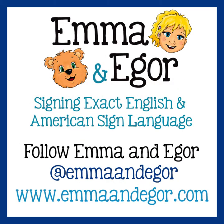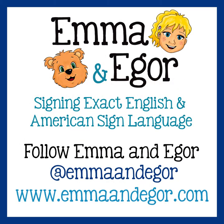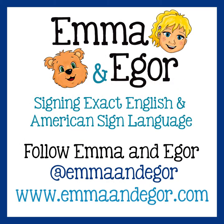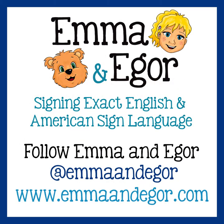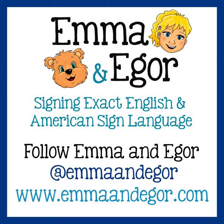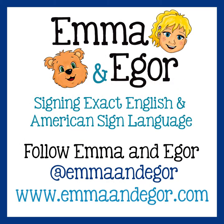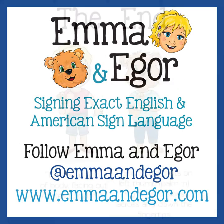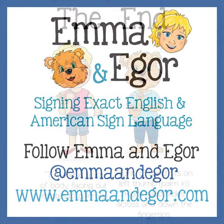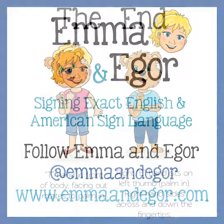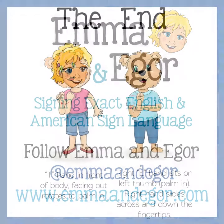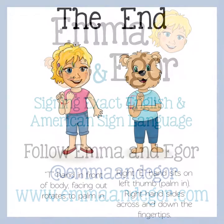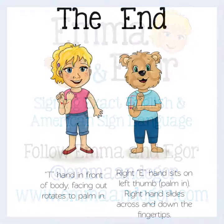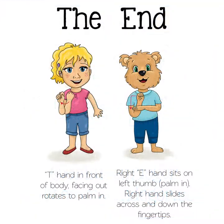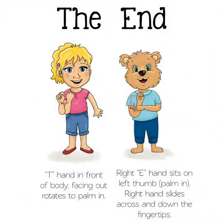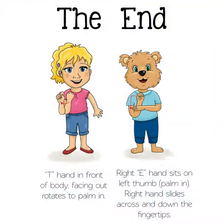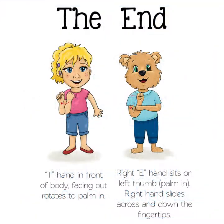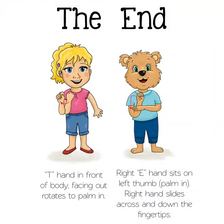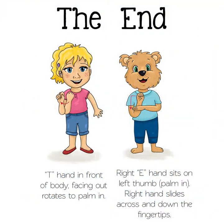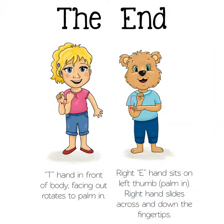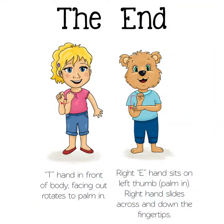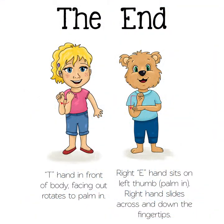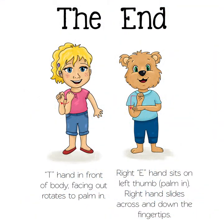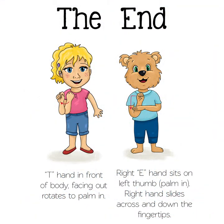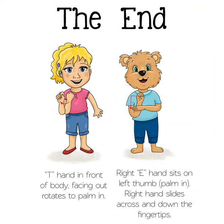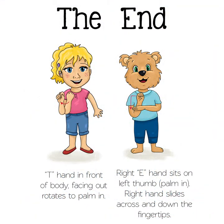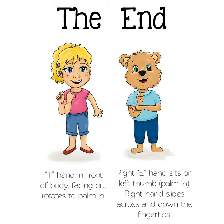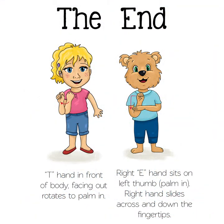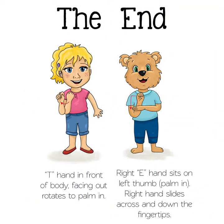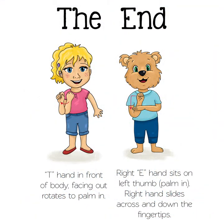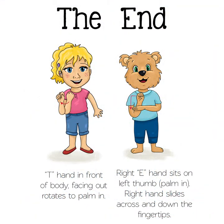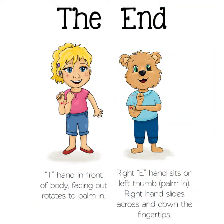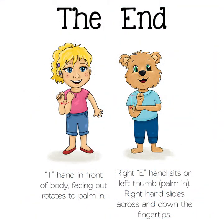Ball at Plus one, How exciting!